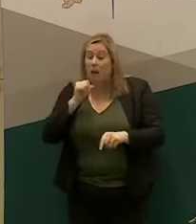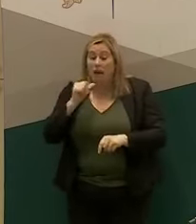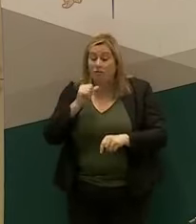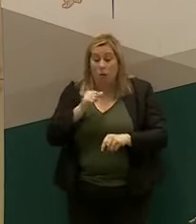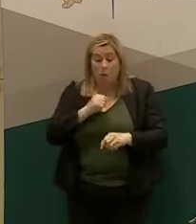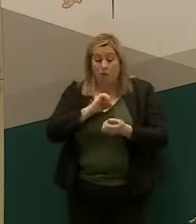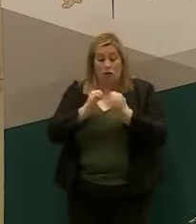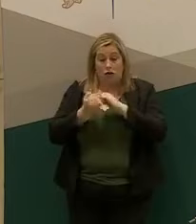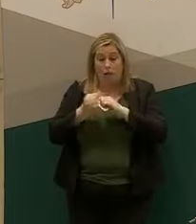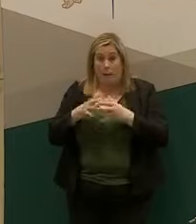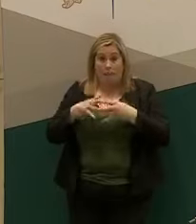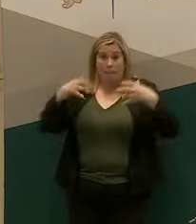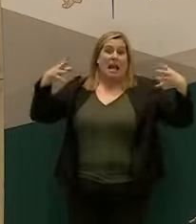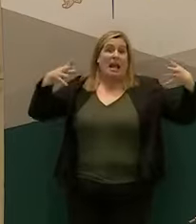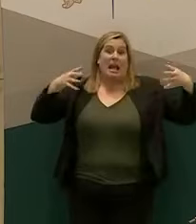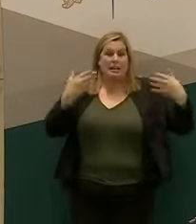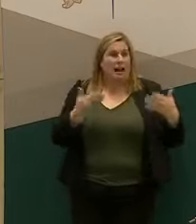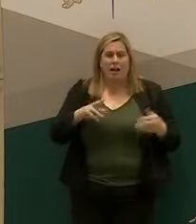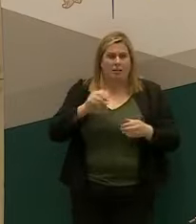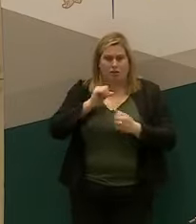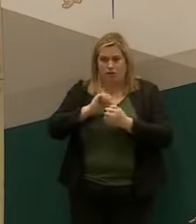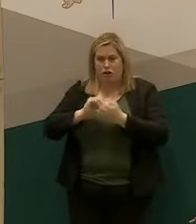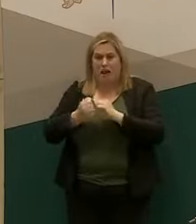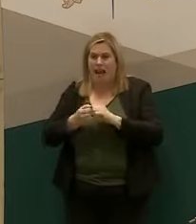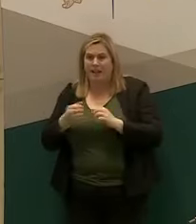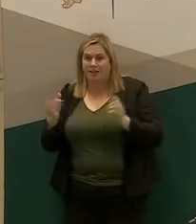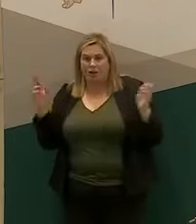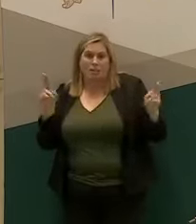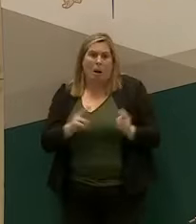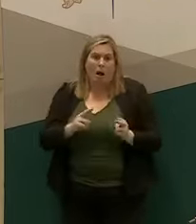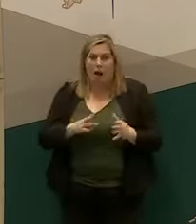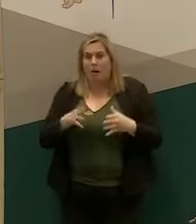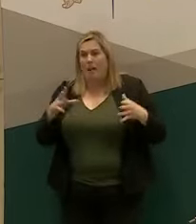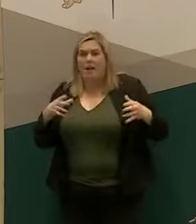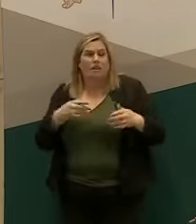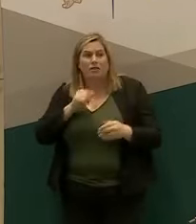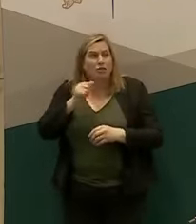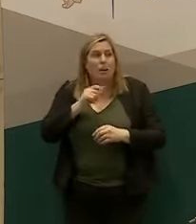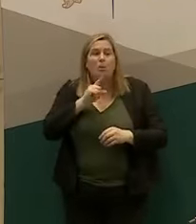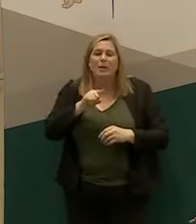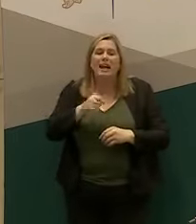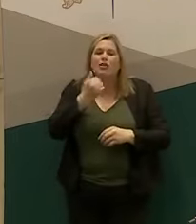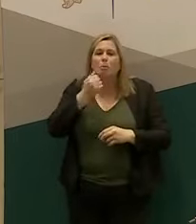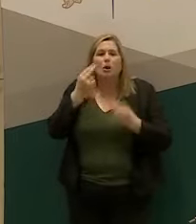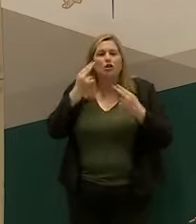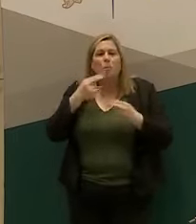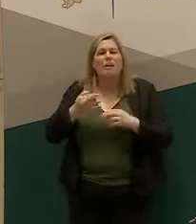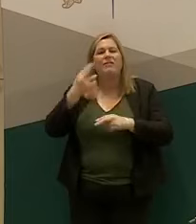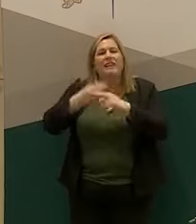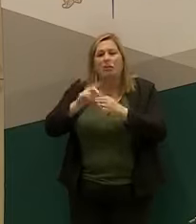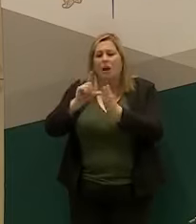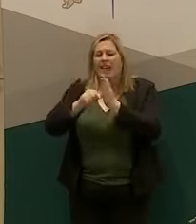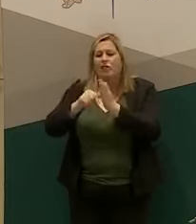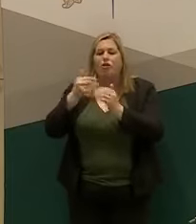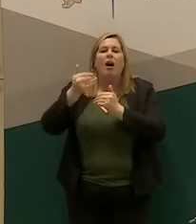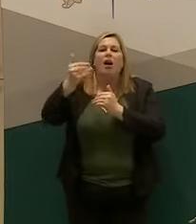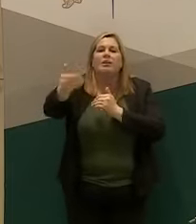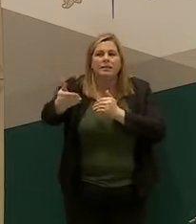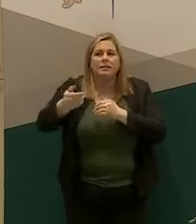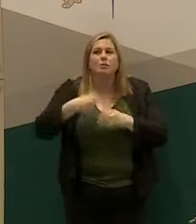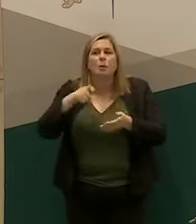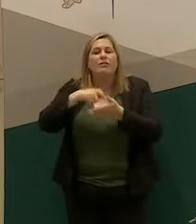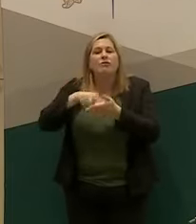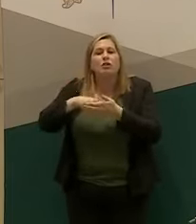at this moment in time, but that's something that usually lags a period behind. I've written today to all the funeral directors in the